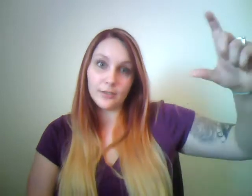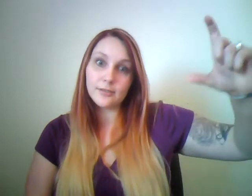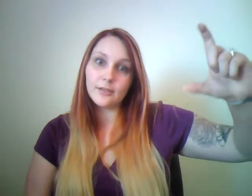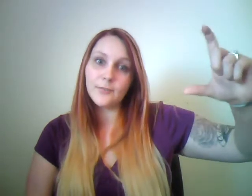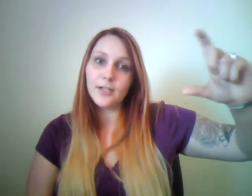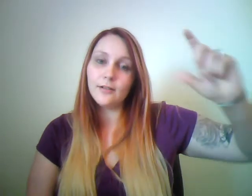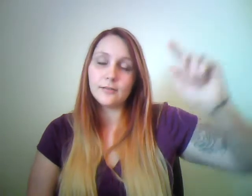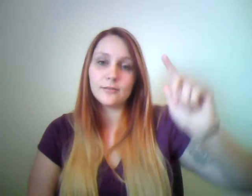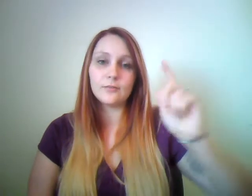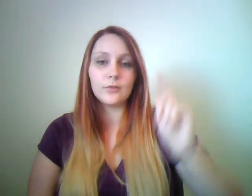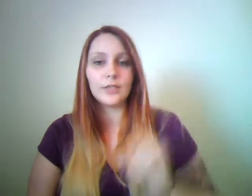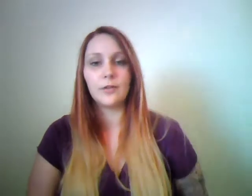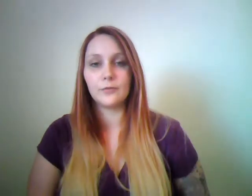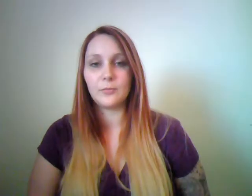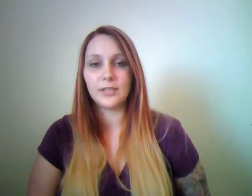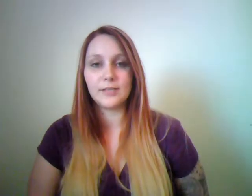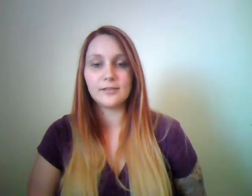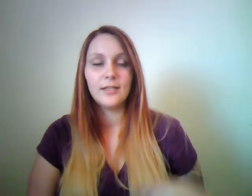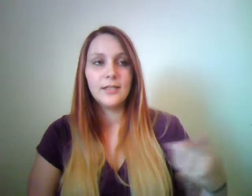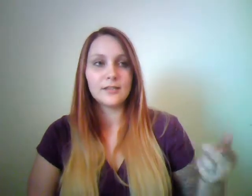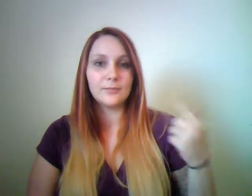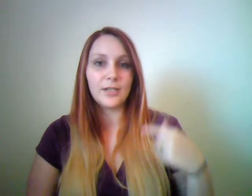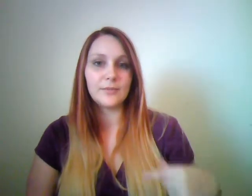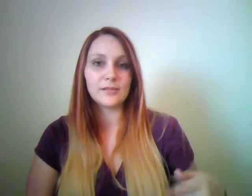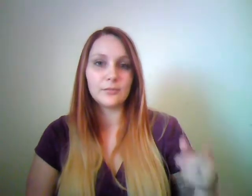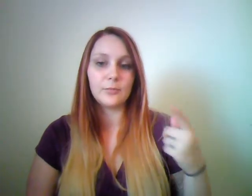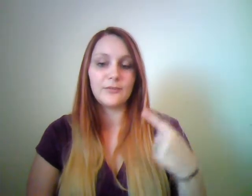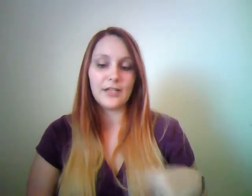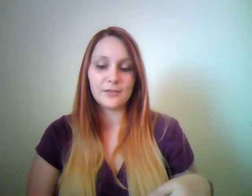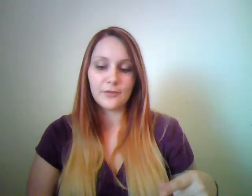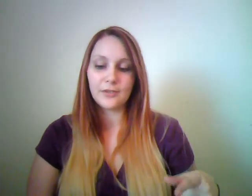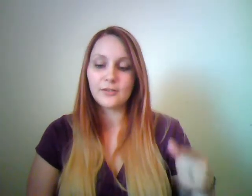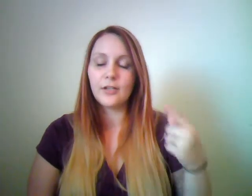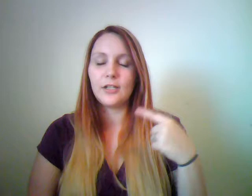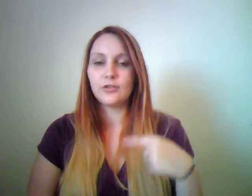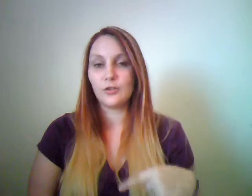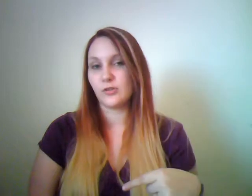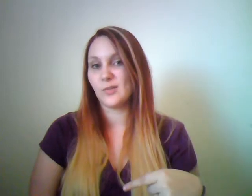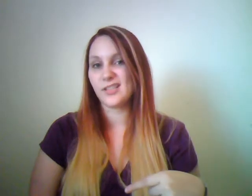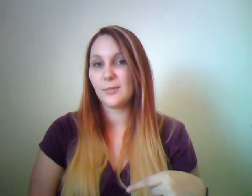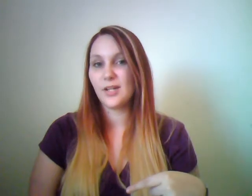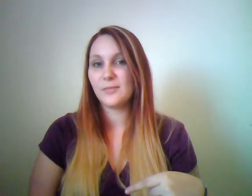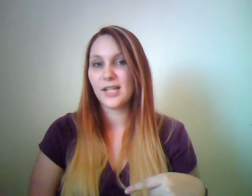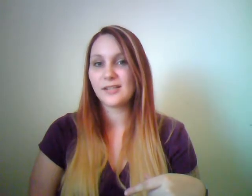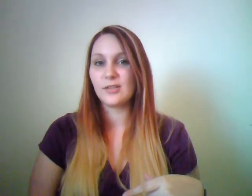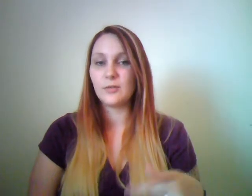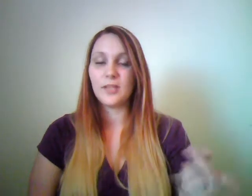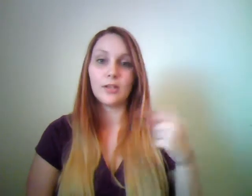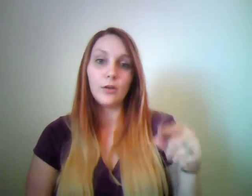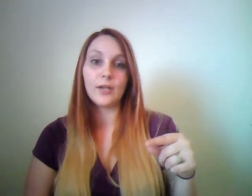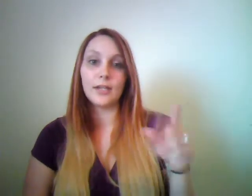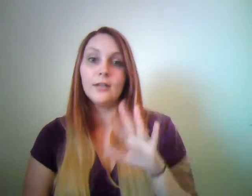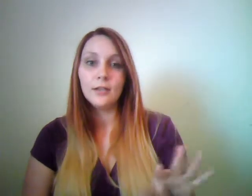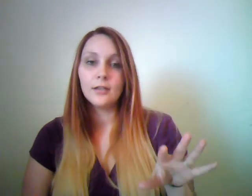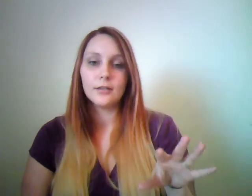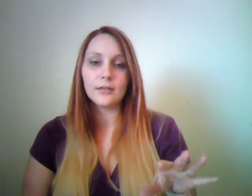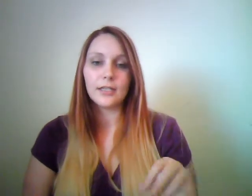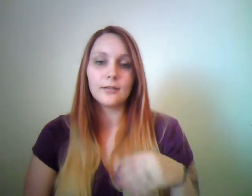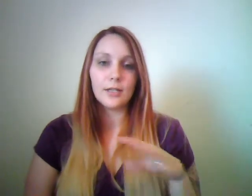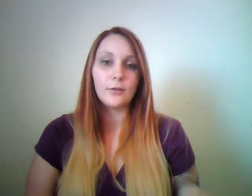are up there is really helpful, because sometimes it's a little bit faster than the song and it shows you what's coming up next, so you can be like, oh, okay, like I know what's coming